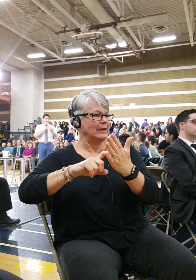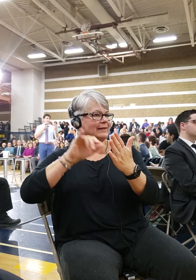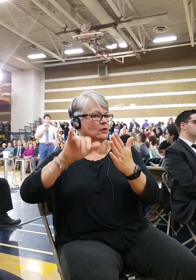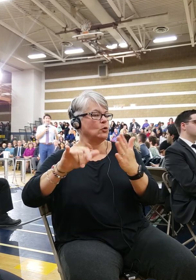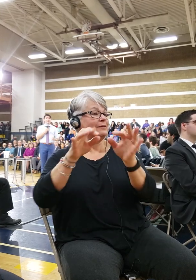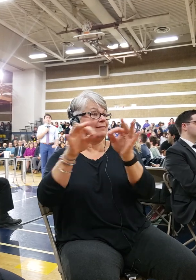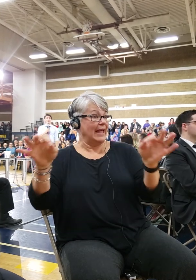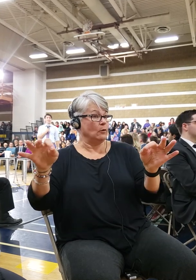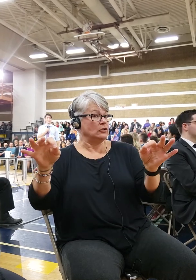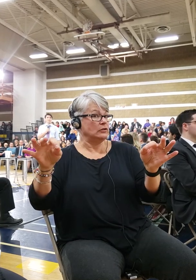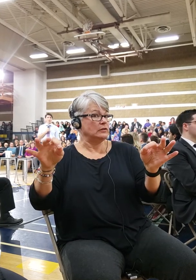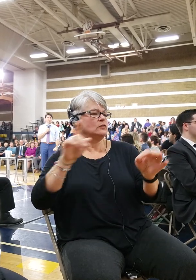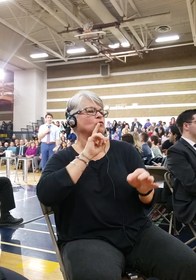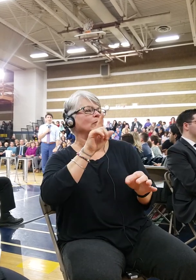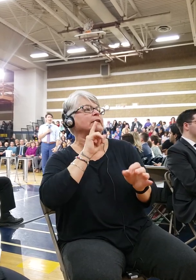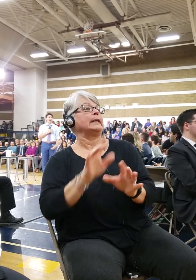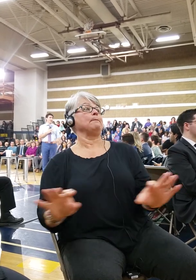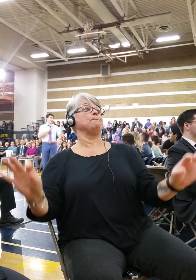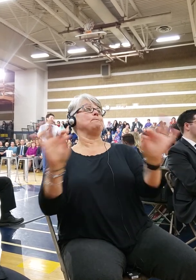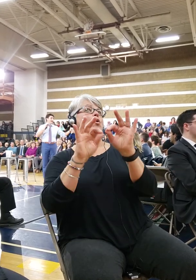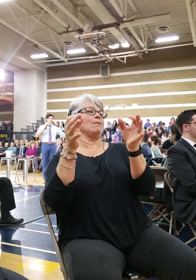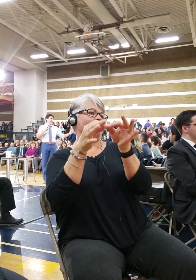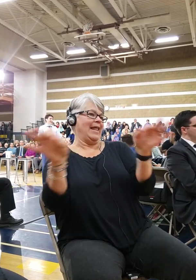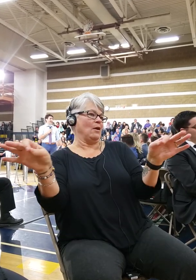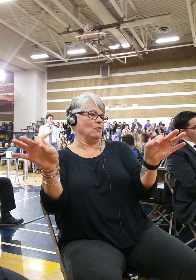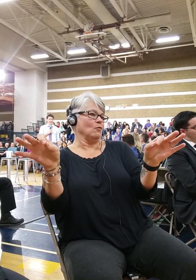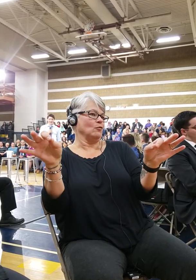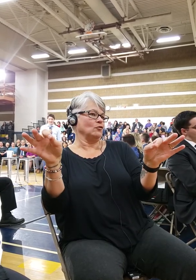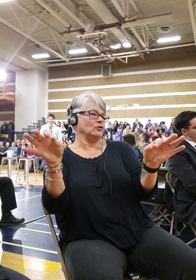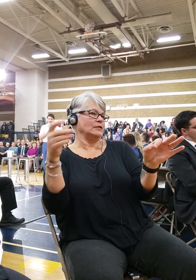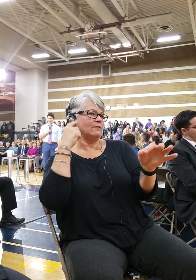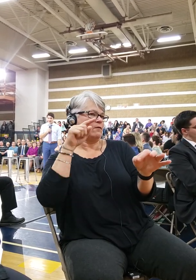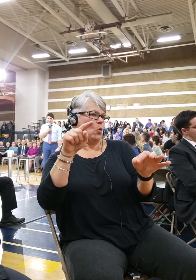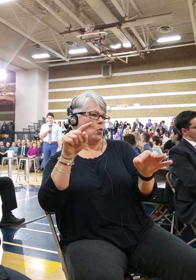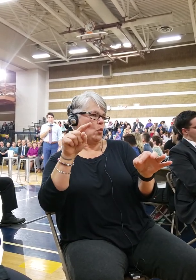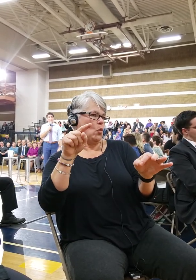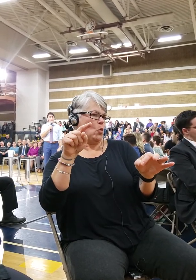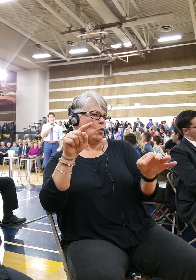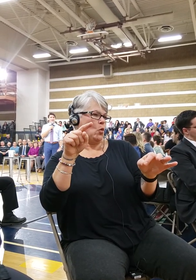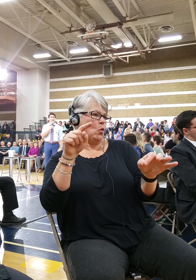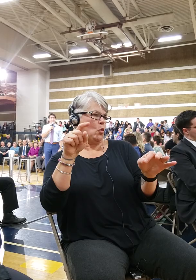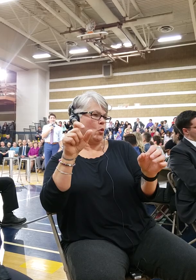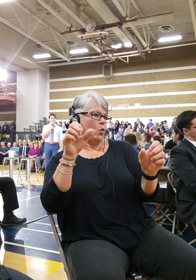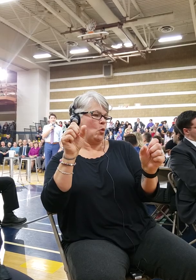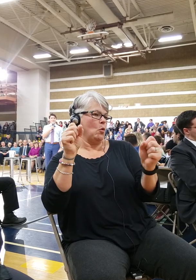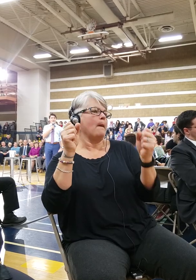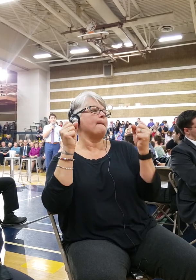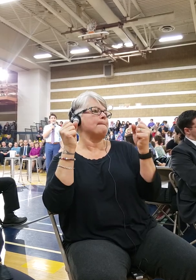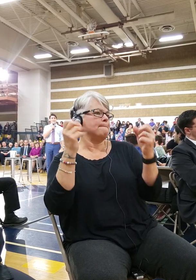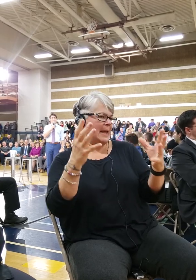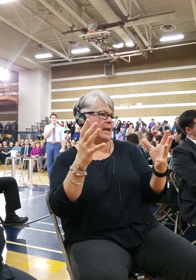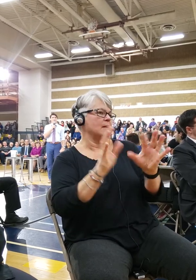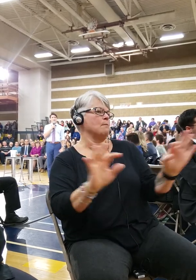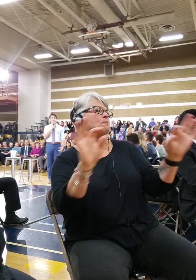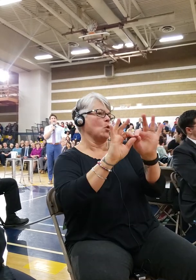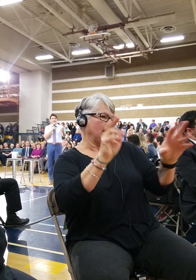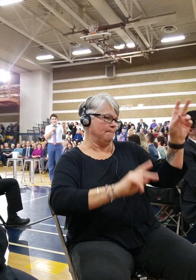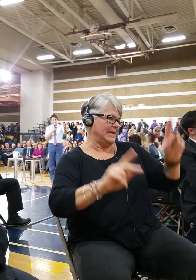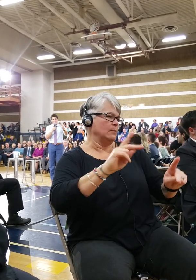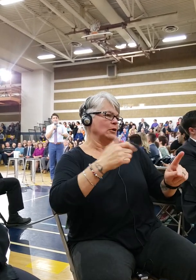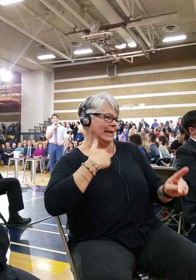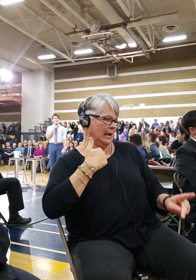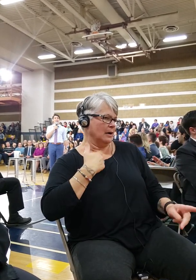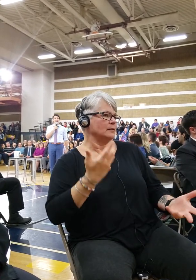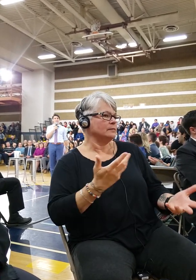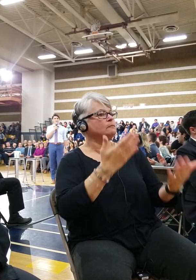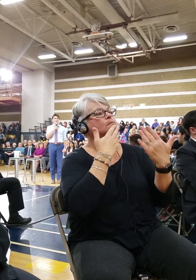as being extremely important to a very important part of the Canadian population. So I